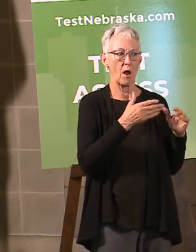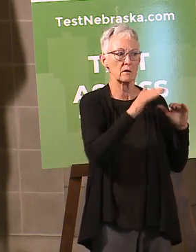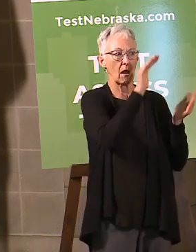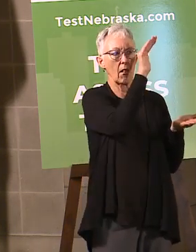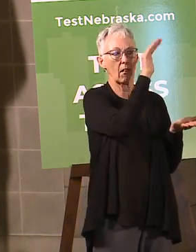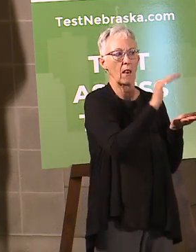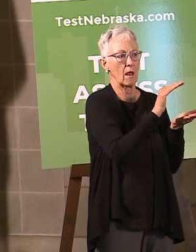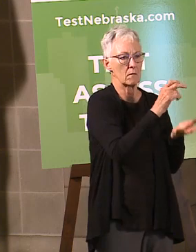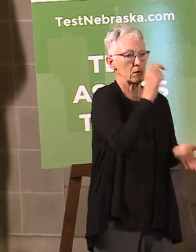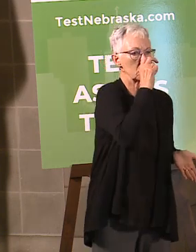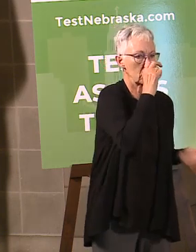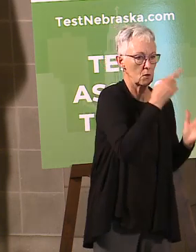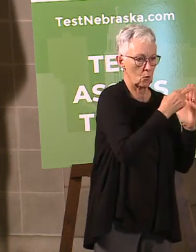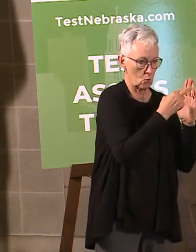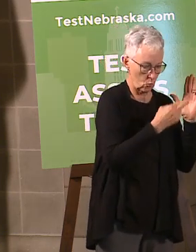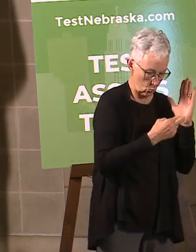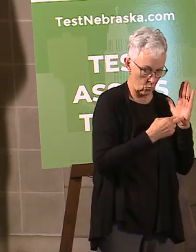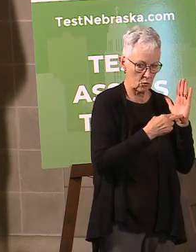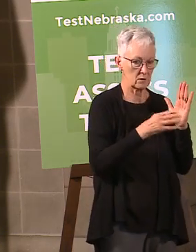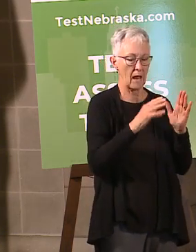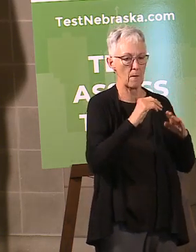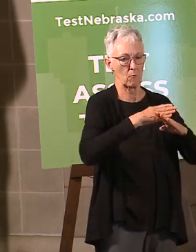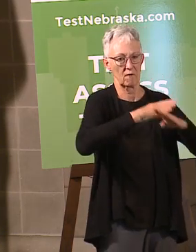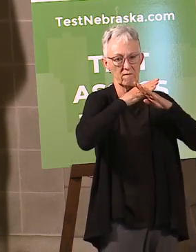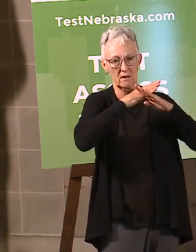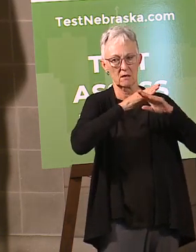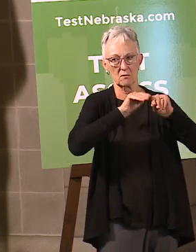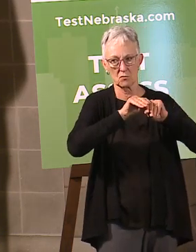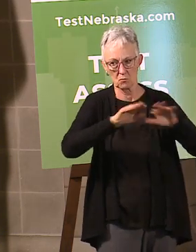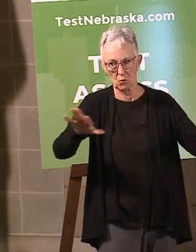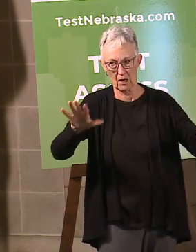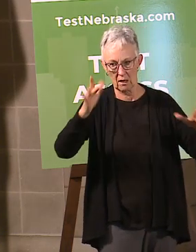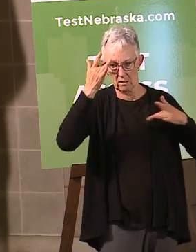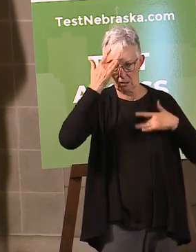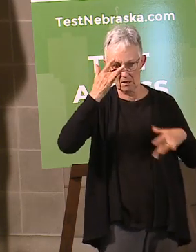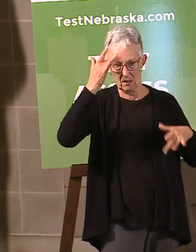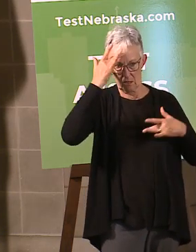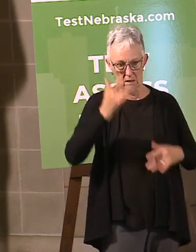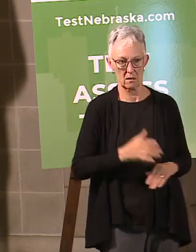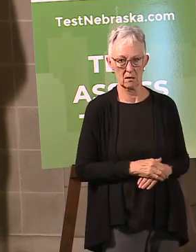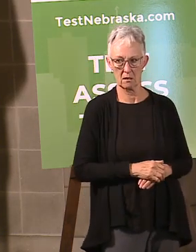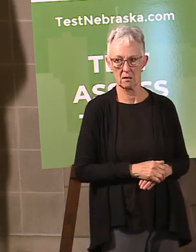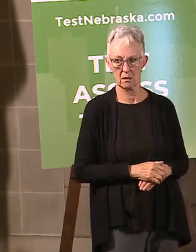slow the spread of the virus. Here's time for a last question. One last question.